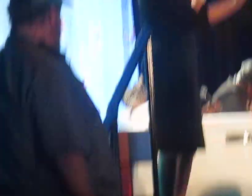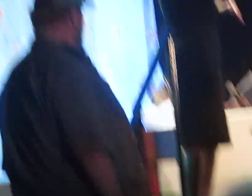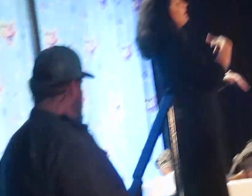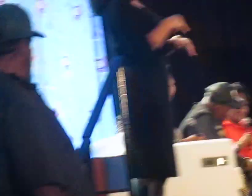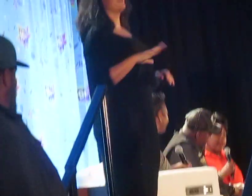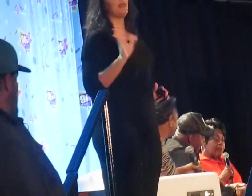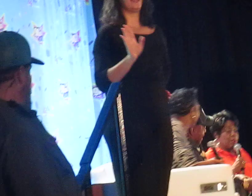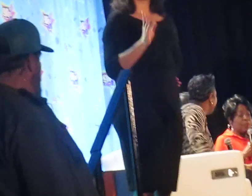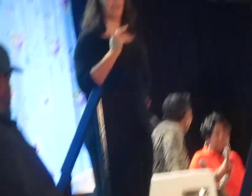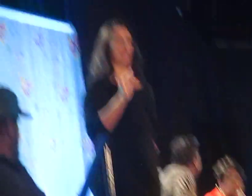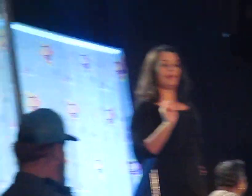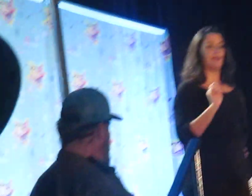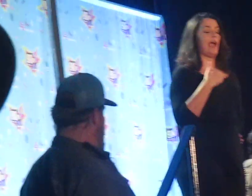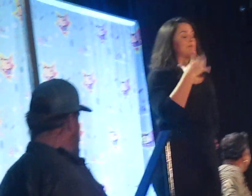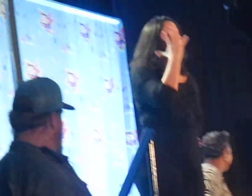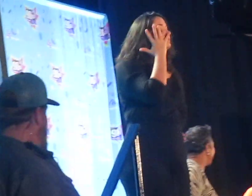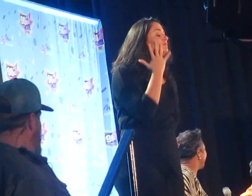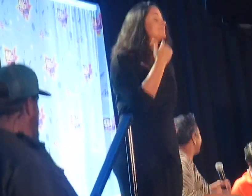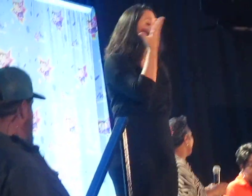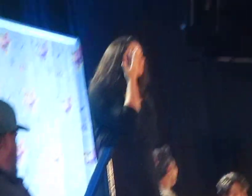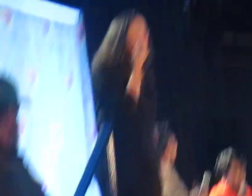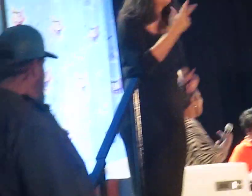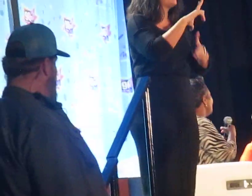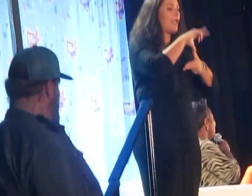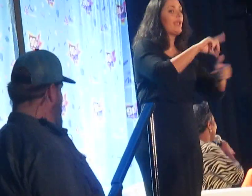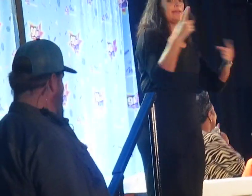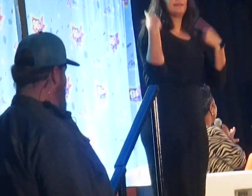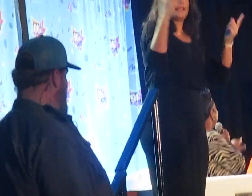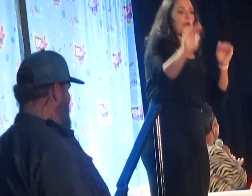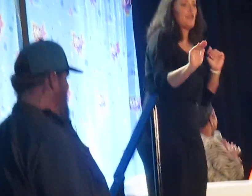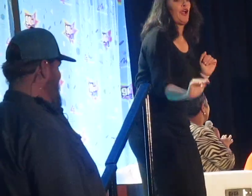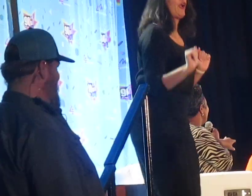said, Kellie, I've been going through these hurricanes since I was a little girl.